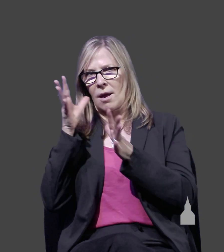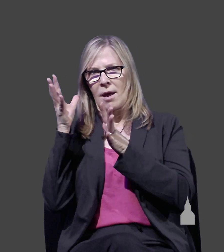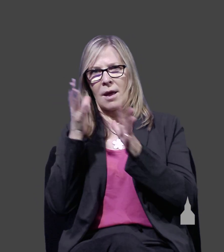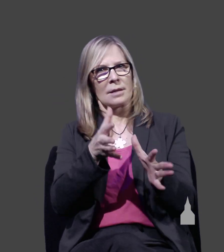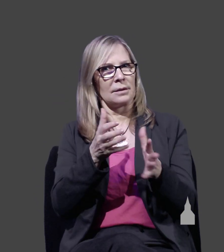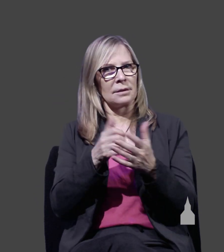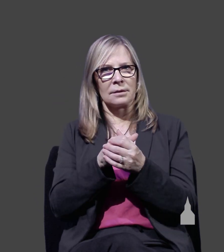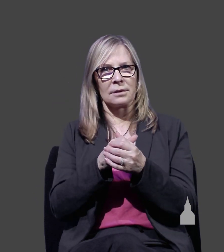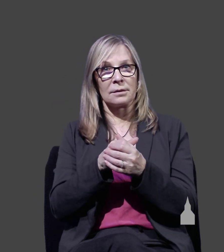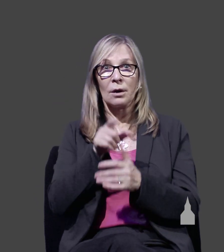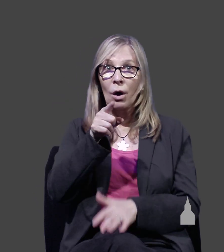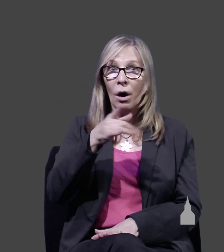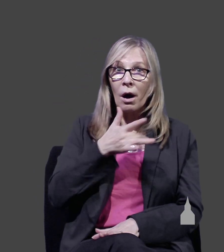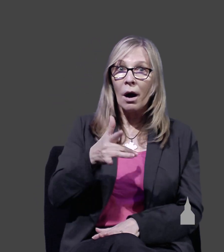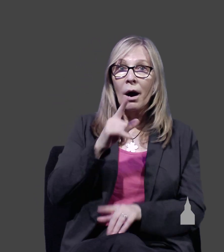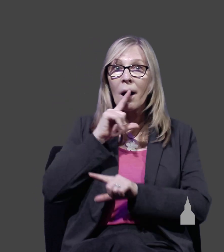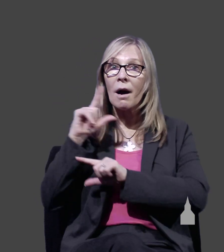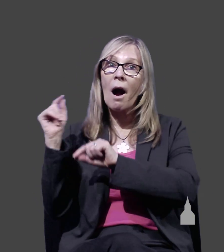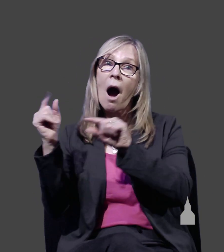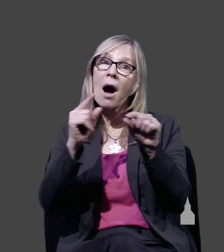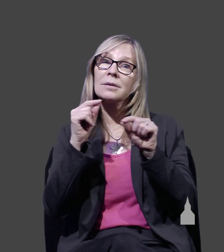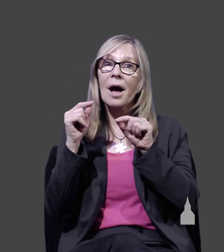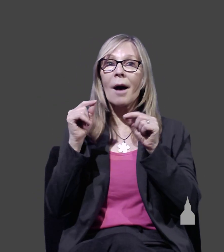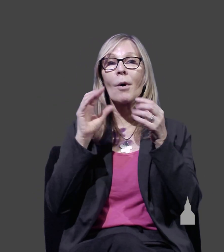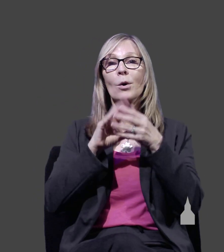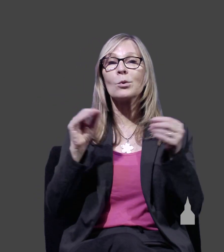Do you gossip and spread stories about others